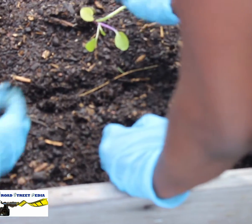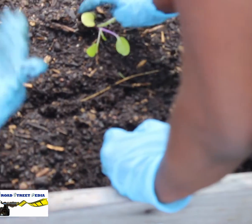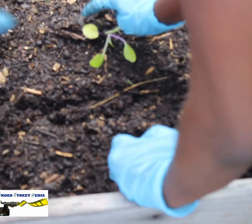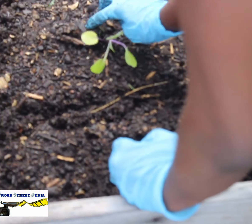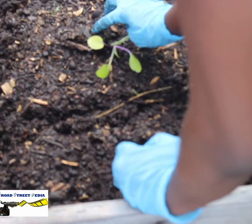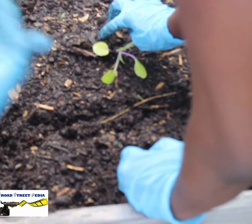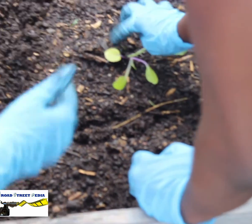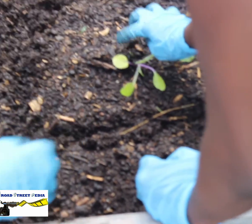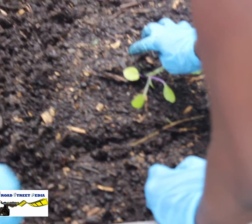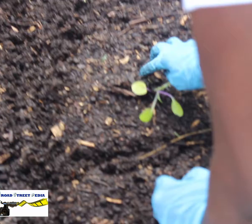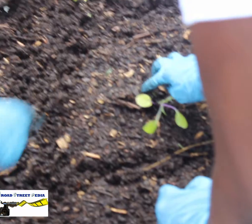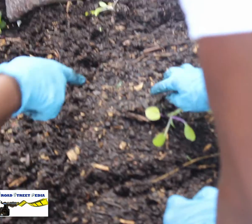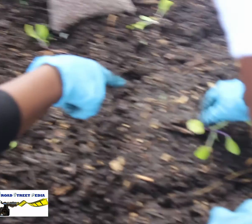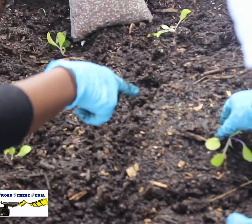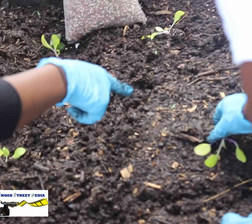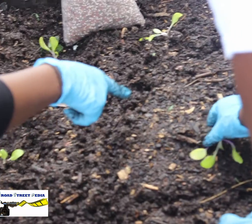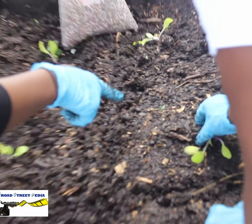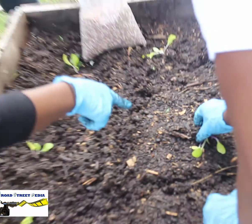Thank you.